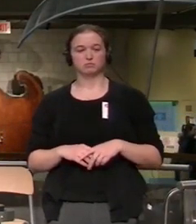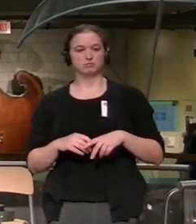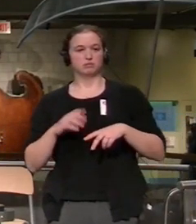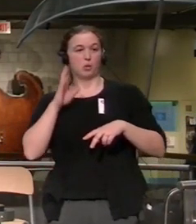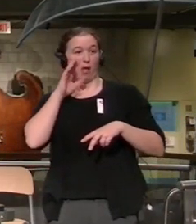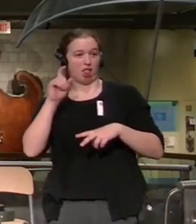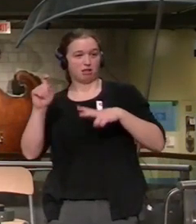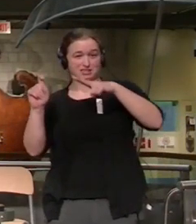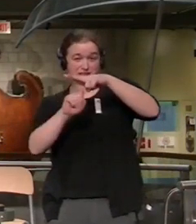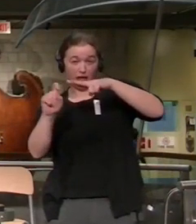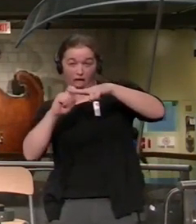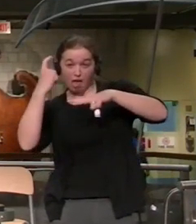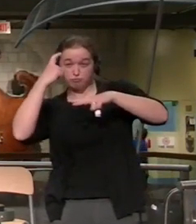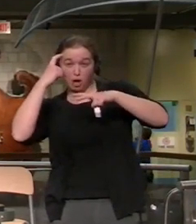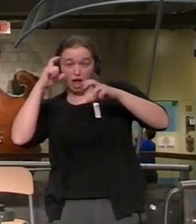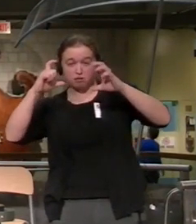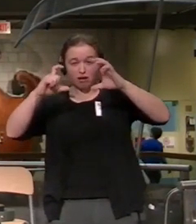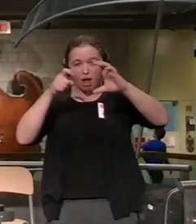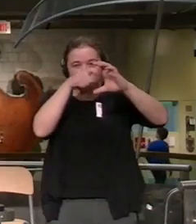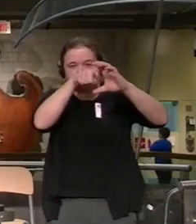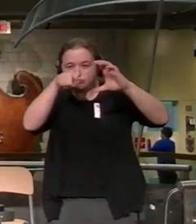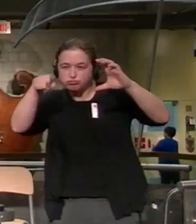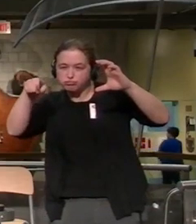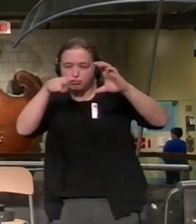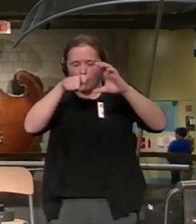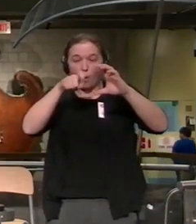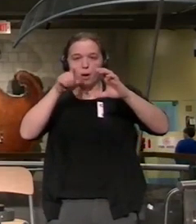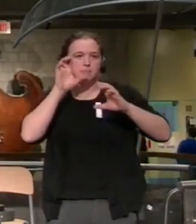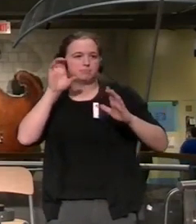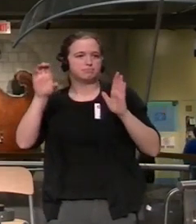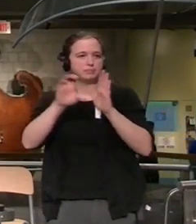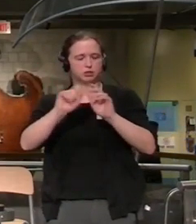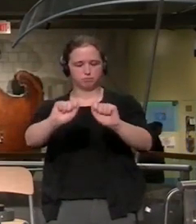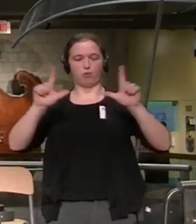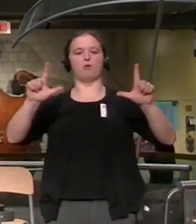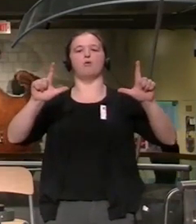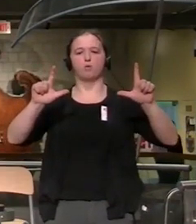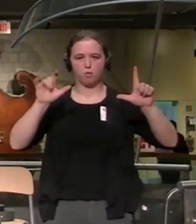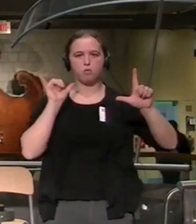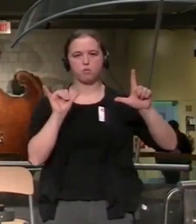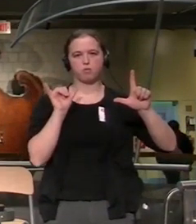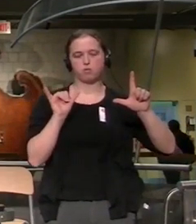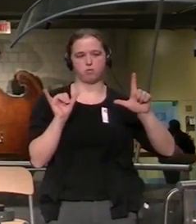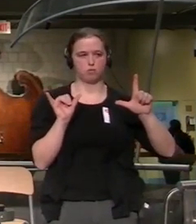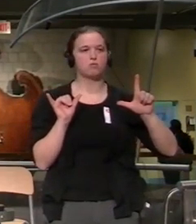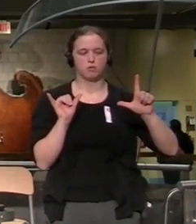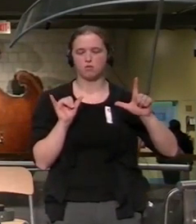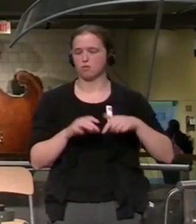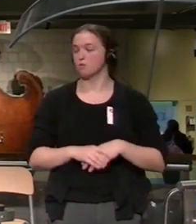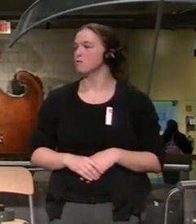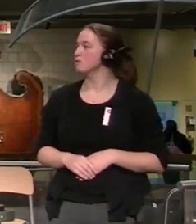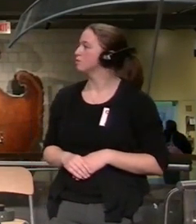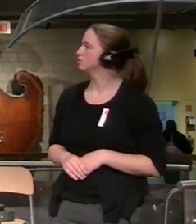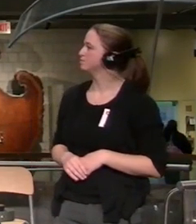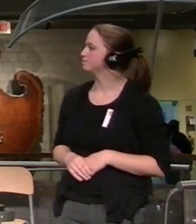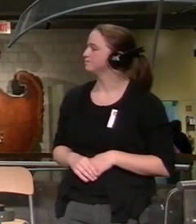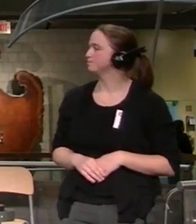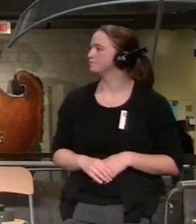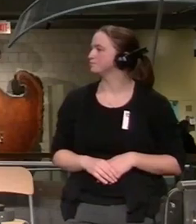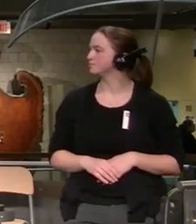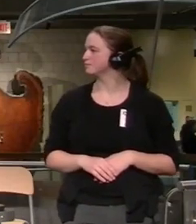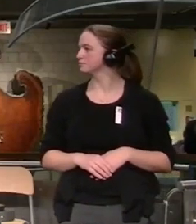look anywhere in the brain. And interestingly, what we're learning from brain imaging, we've actually really been starting